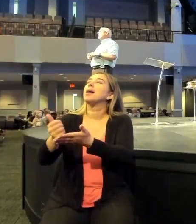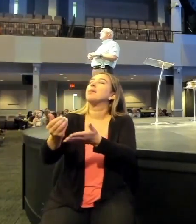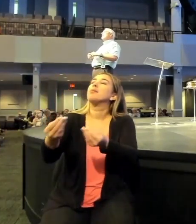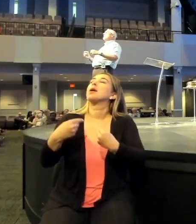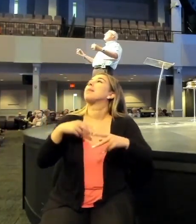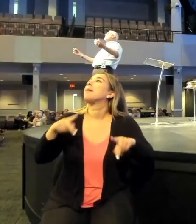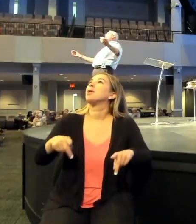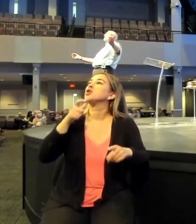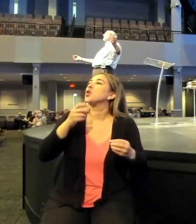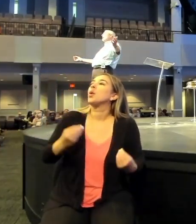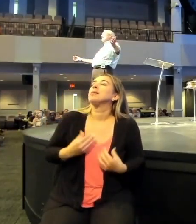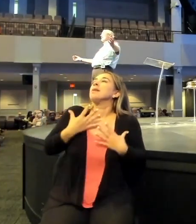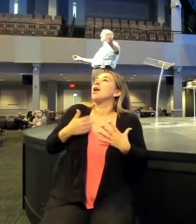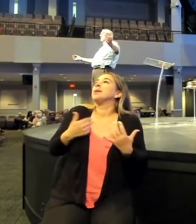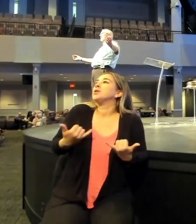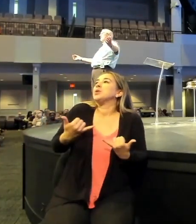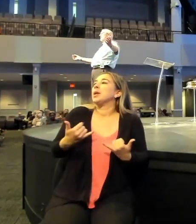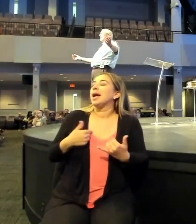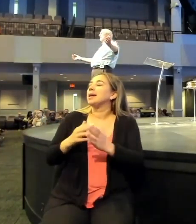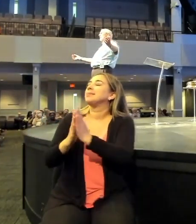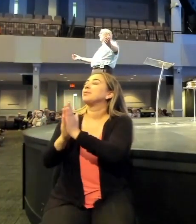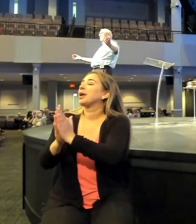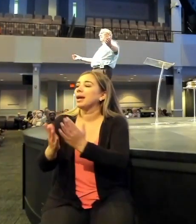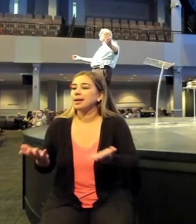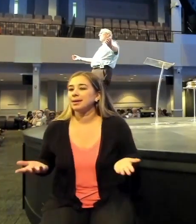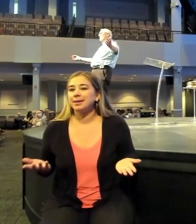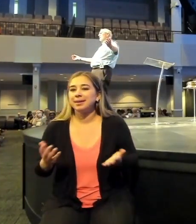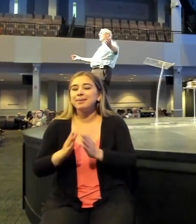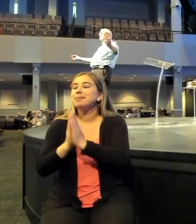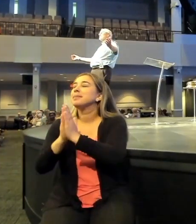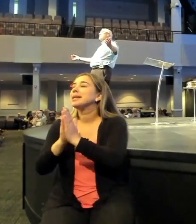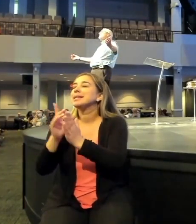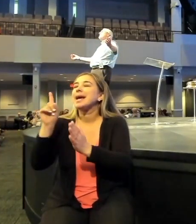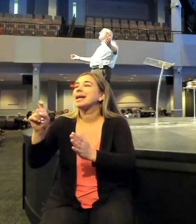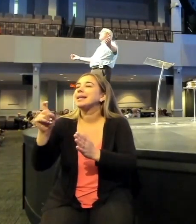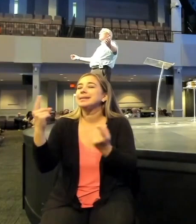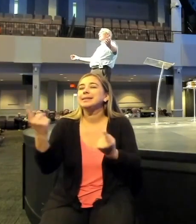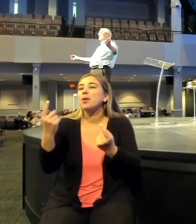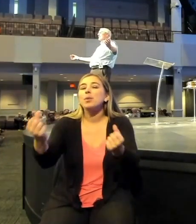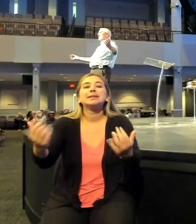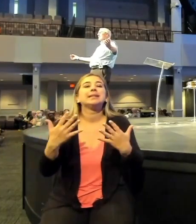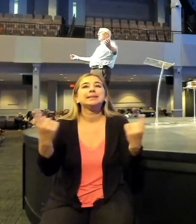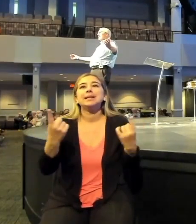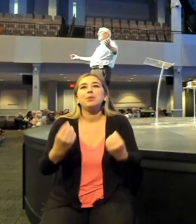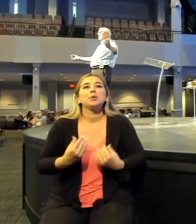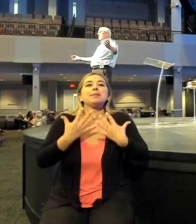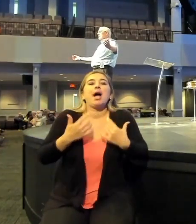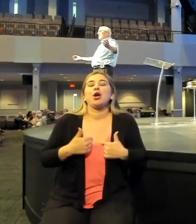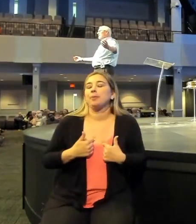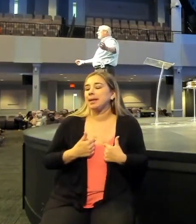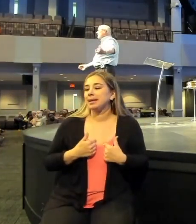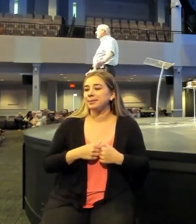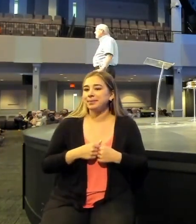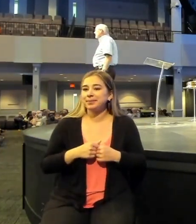person that's going to encourage me today. Oh, please, Lord, I need, send them my way.